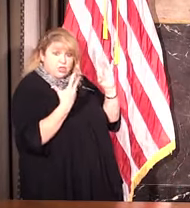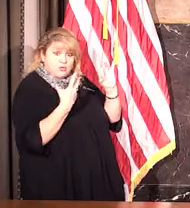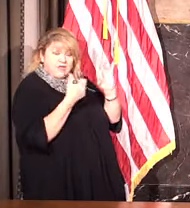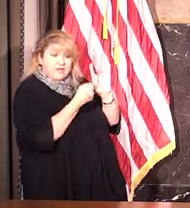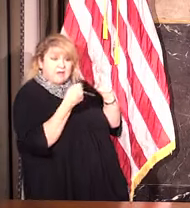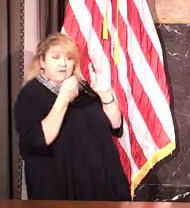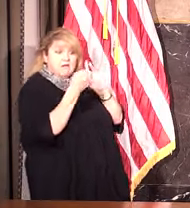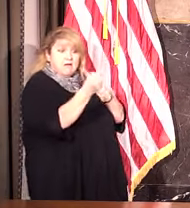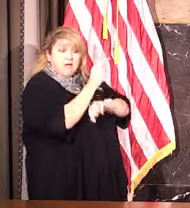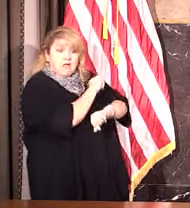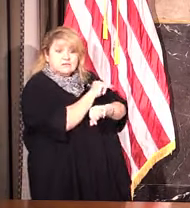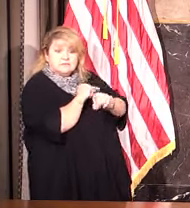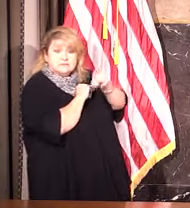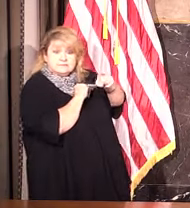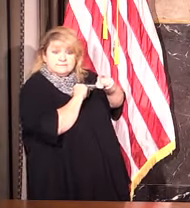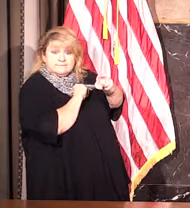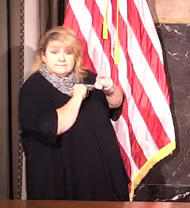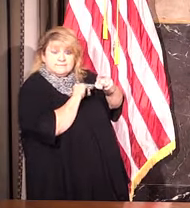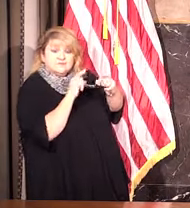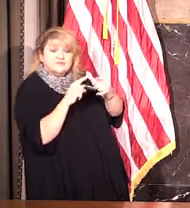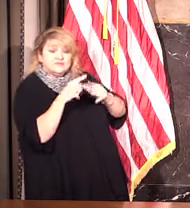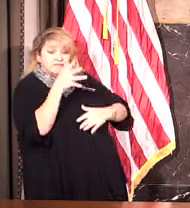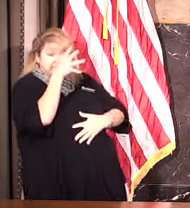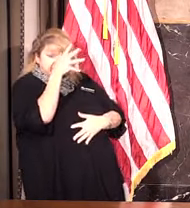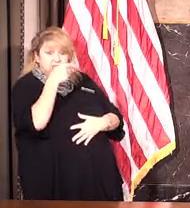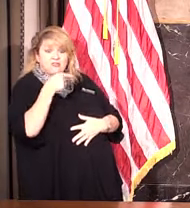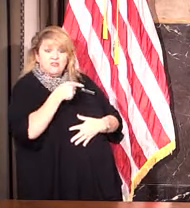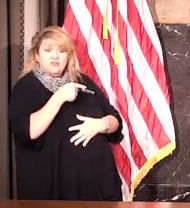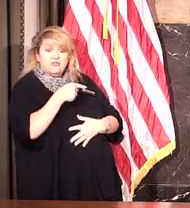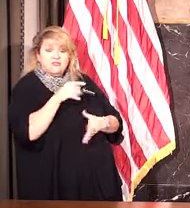of whom, the father, very sadly died.